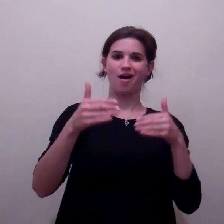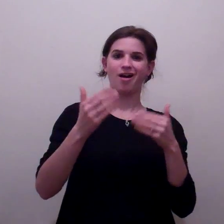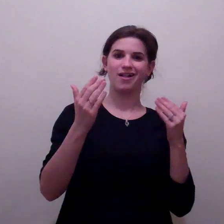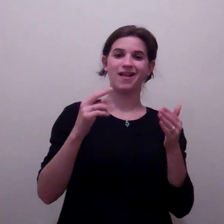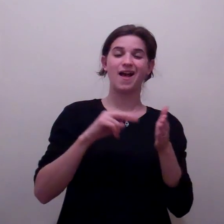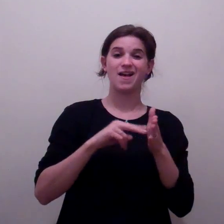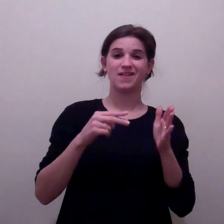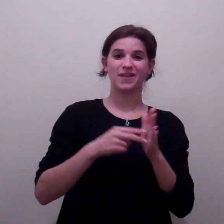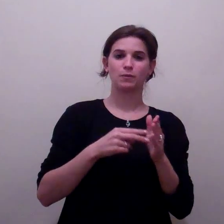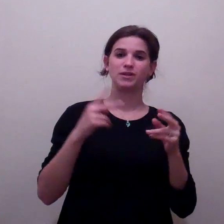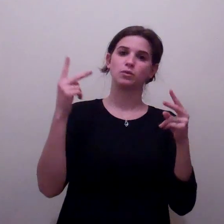the walls.